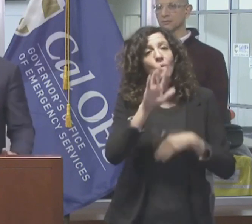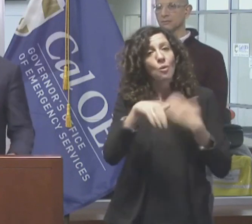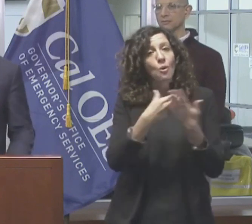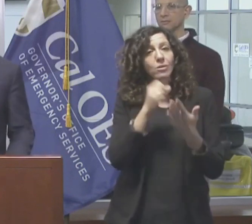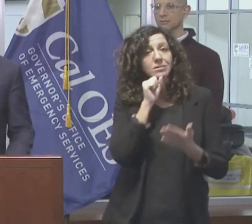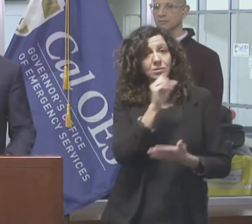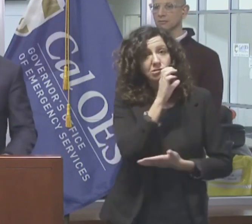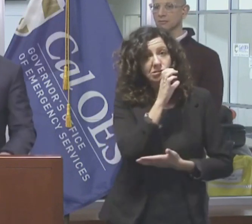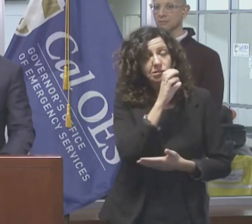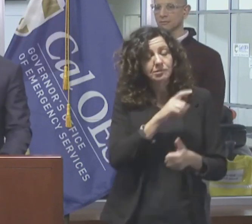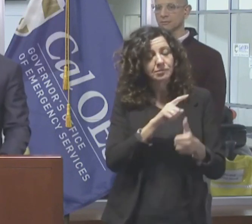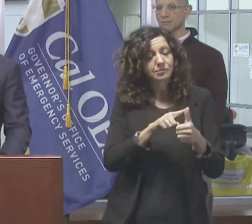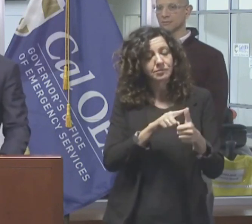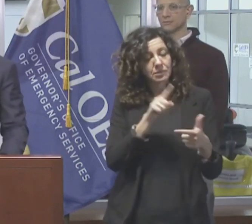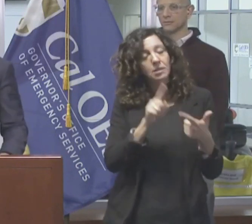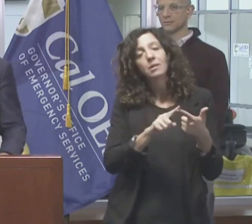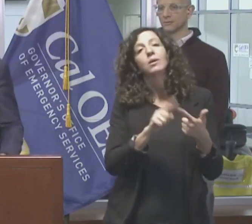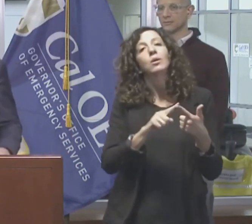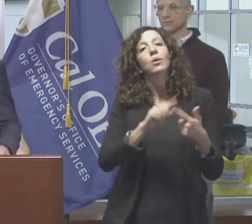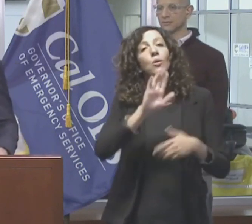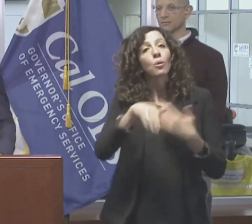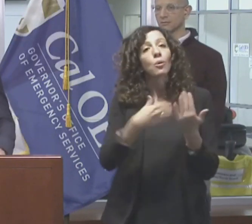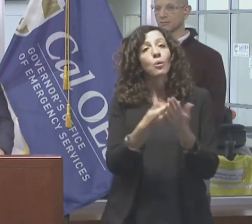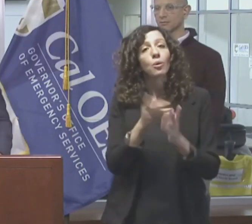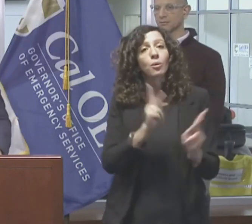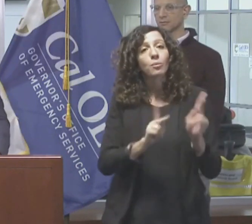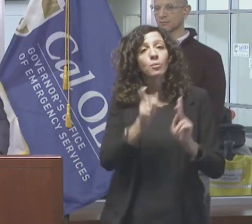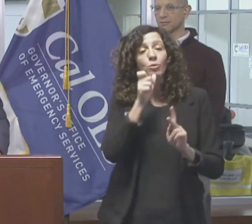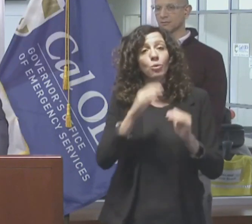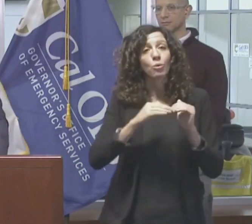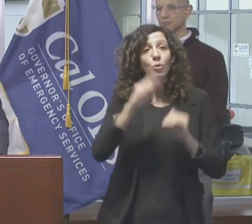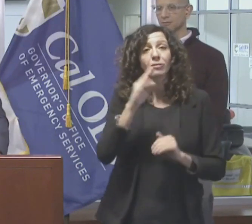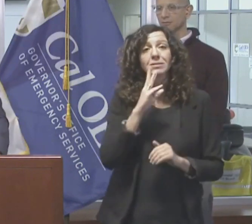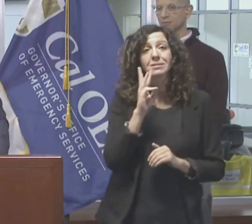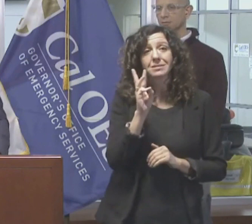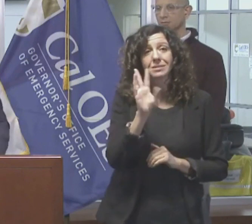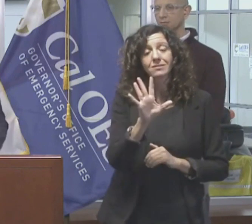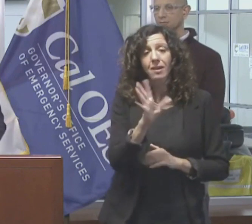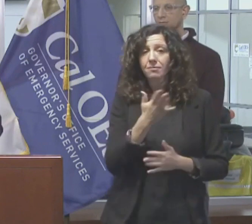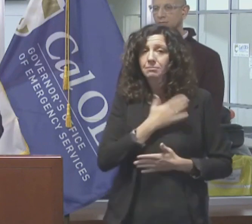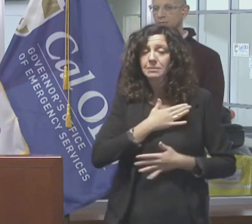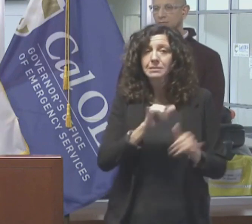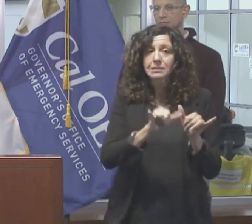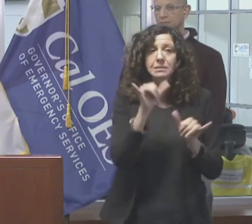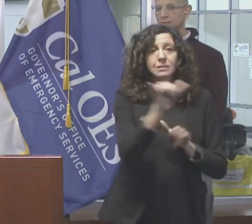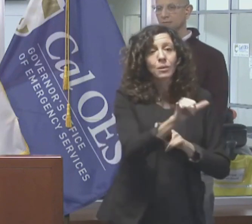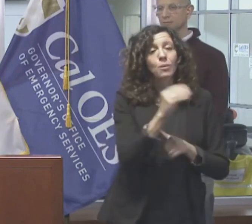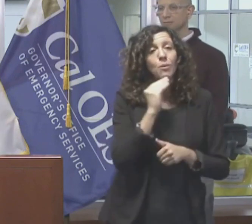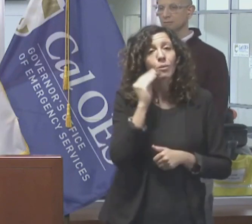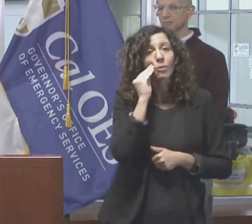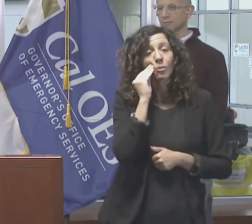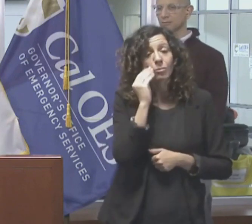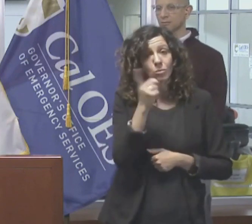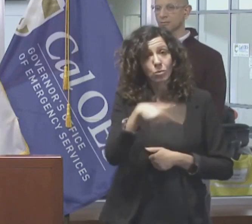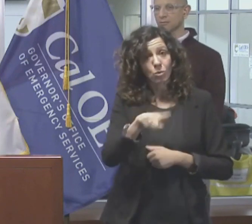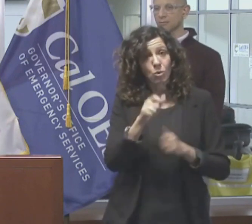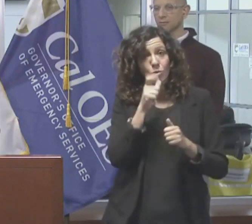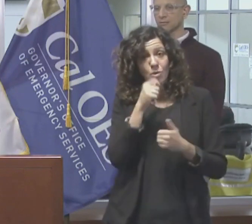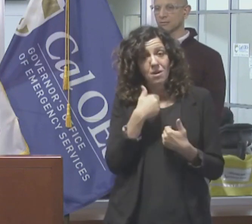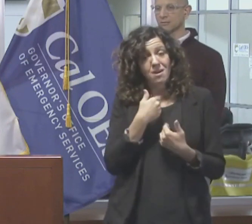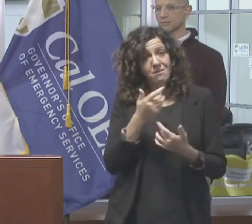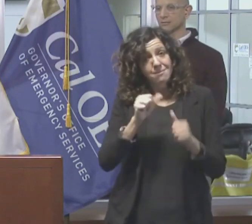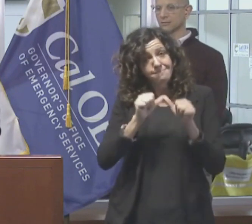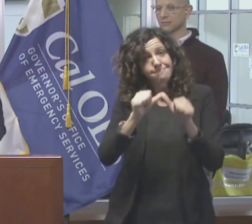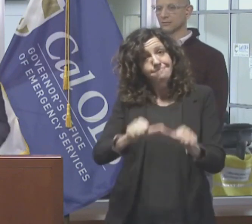for the isolation, home isolation, of all of those 65 years and older and those with chronic conditions.